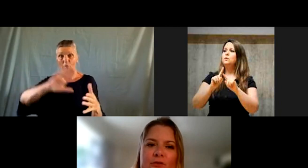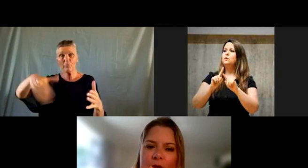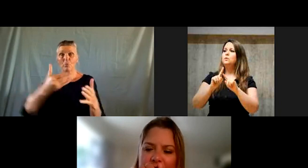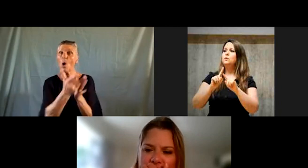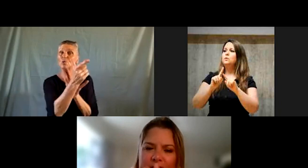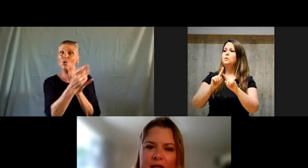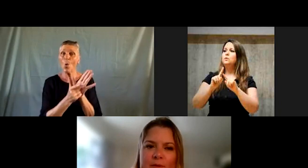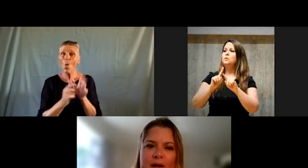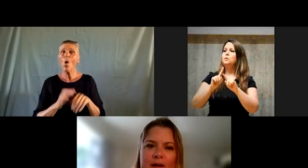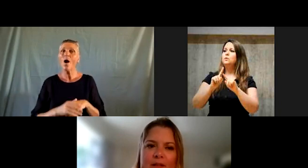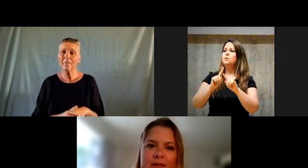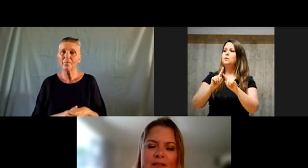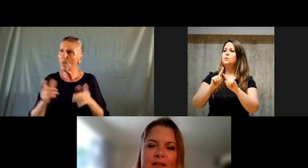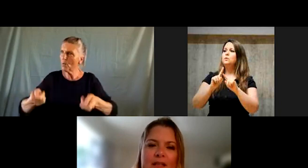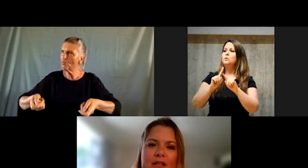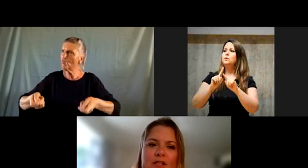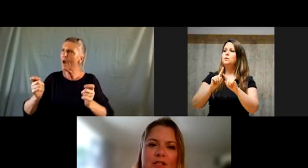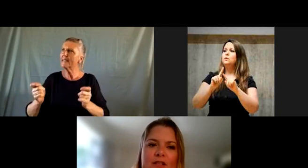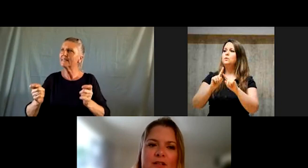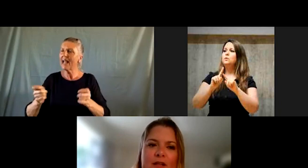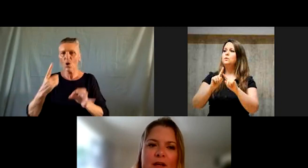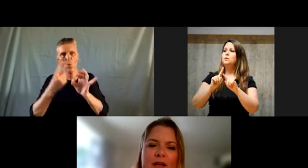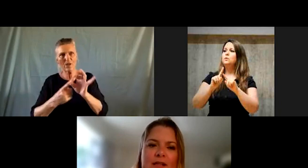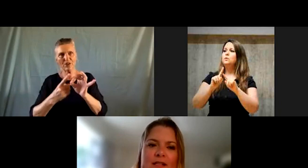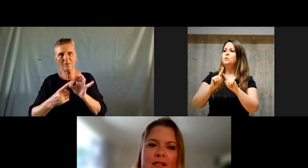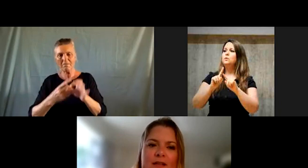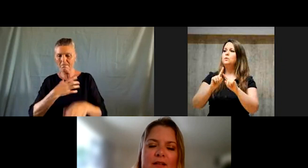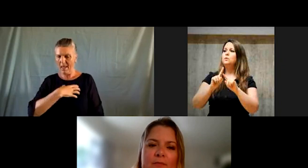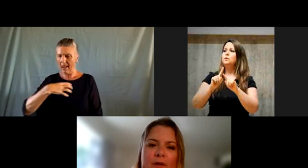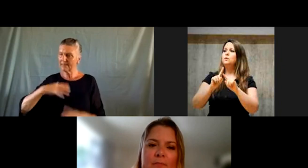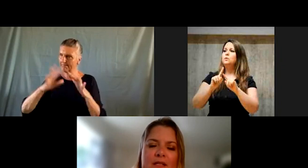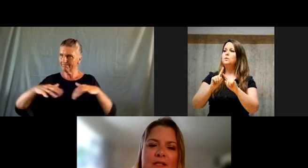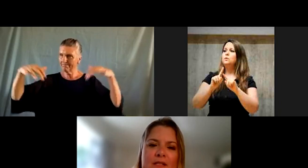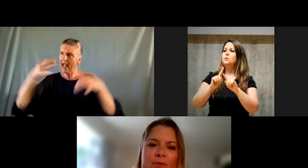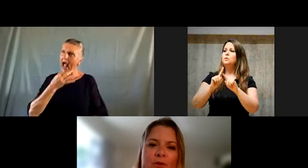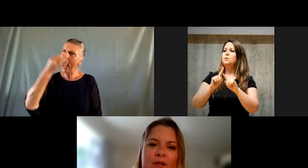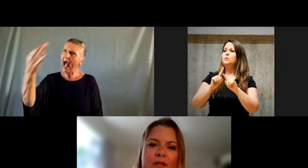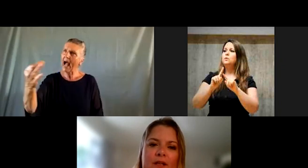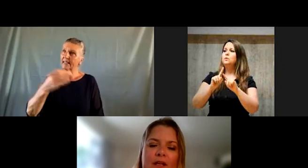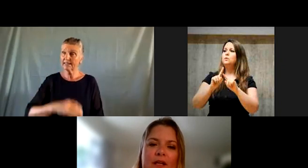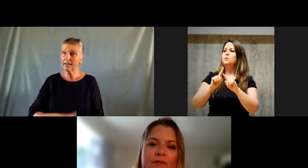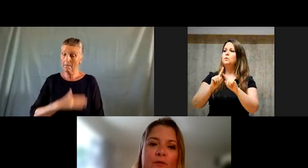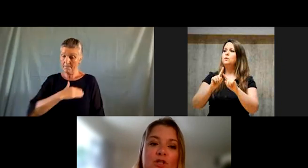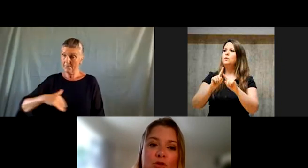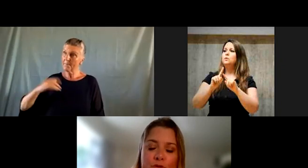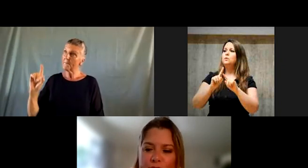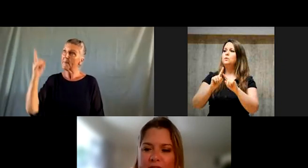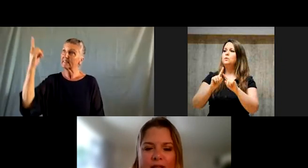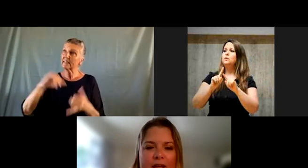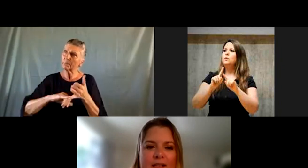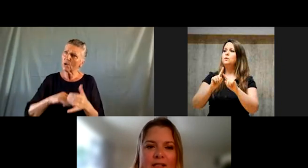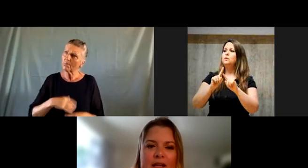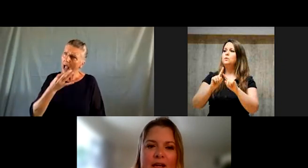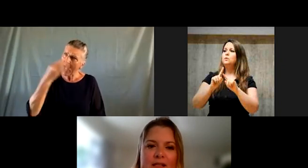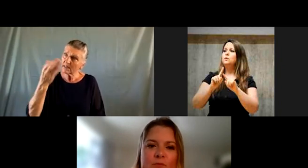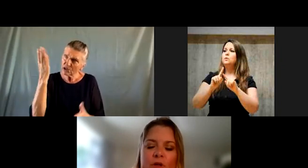Logie, during the question Parliament, she asked Minister Cepoloni if it was true that